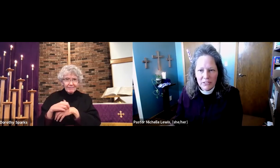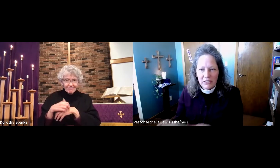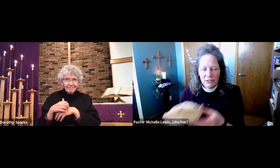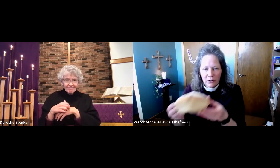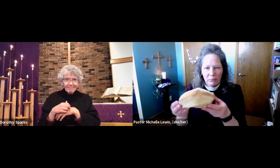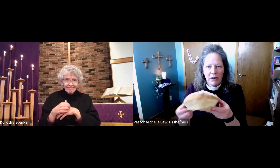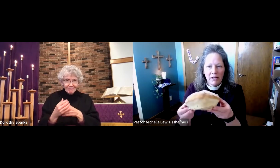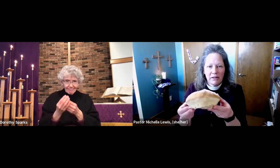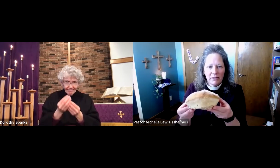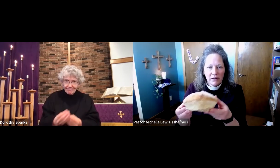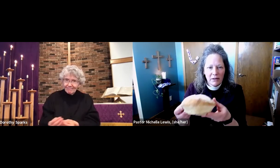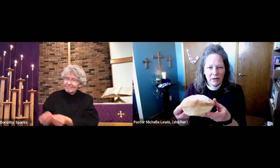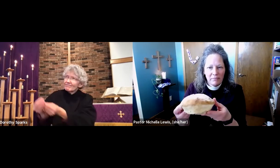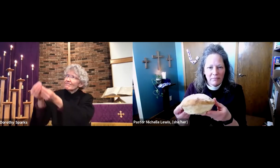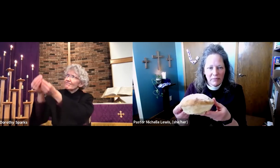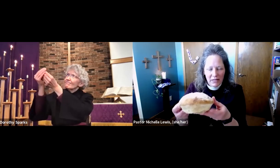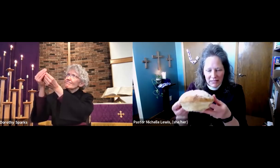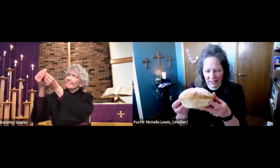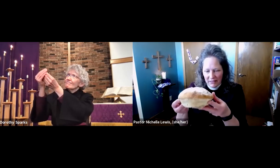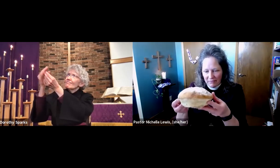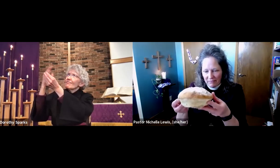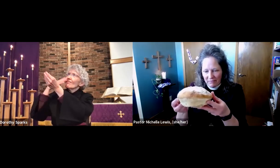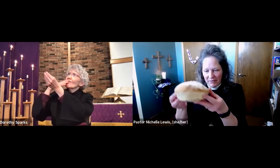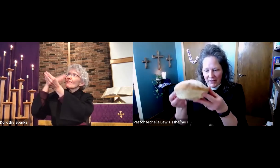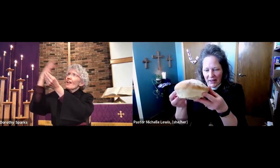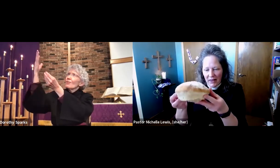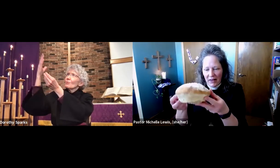Our Lord Jesus took bread, blessed it,